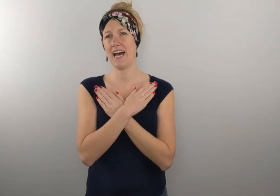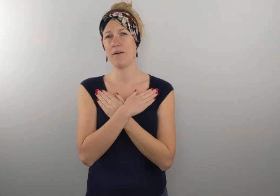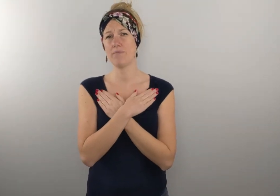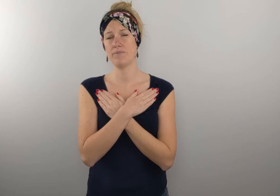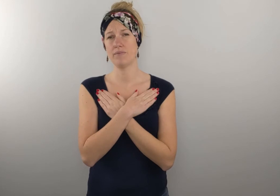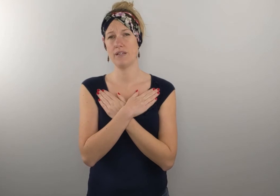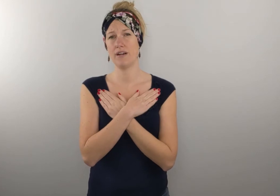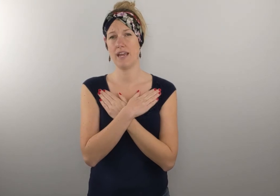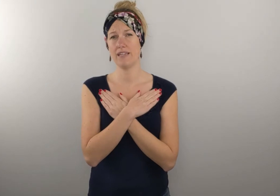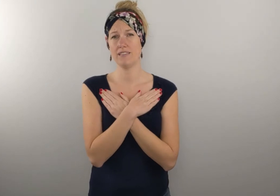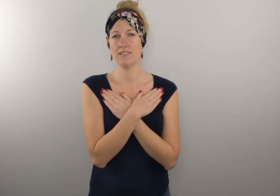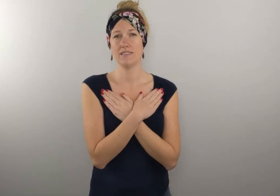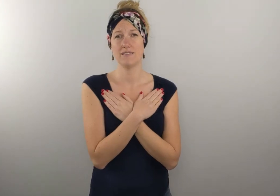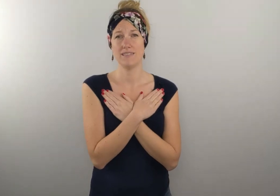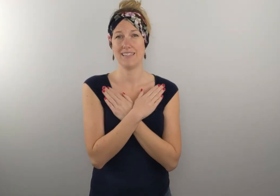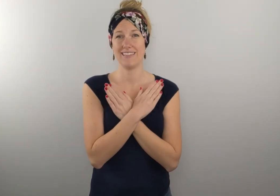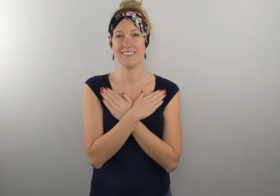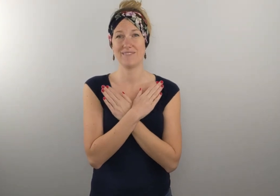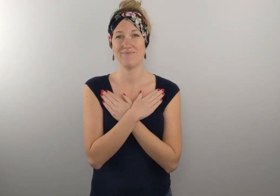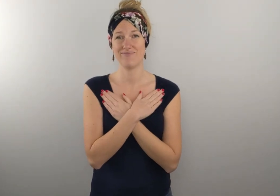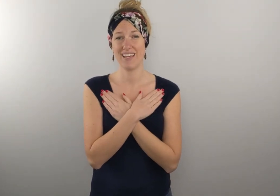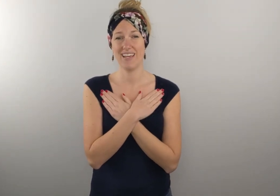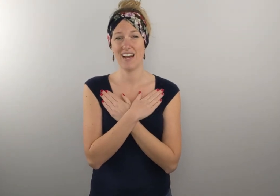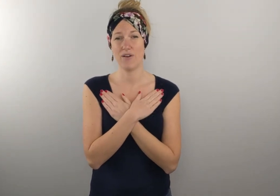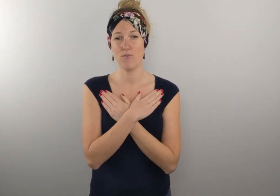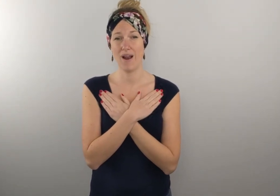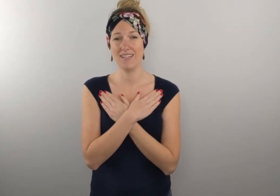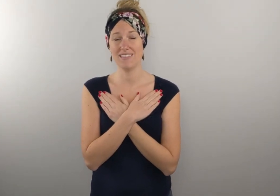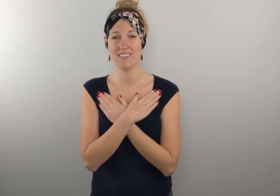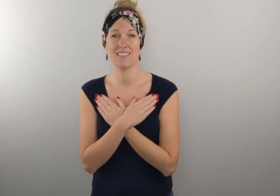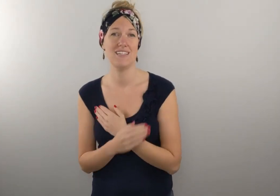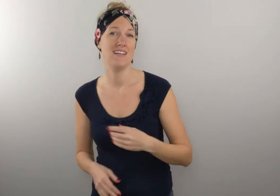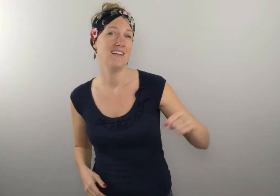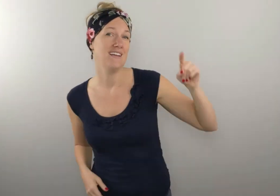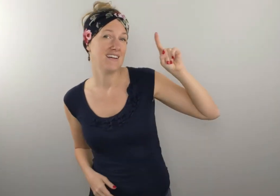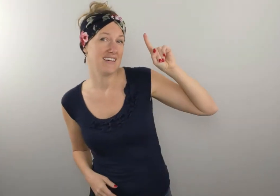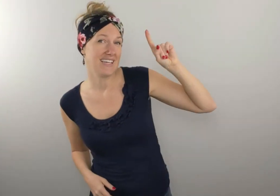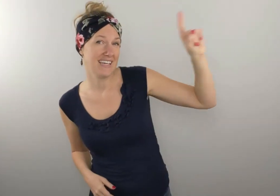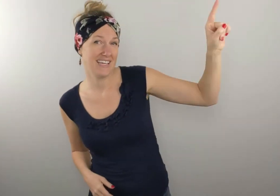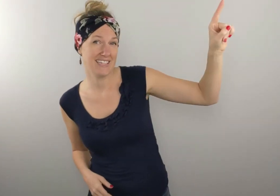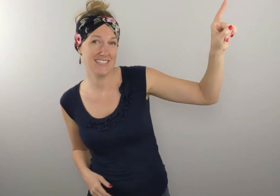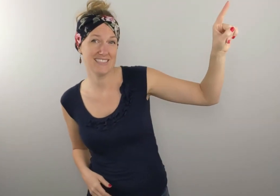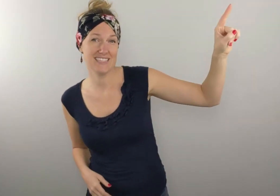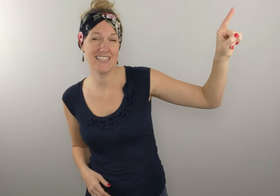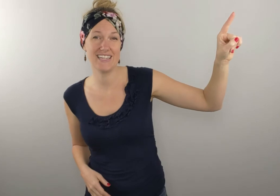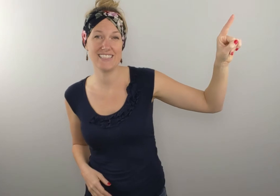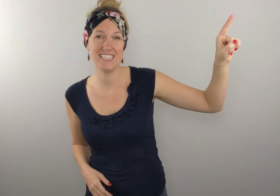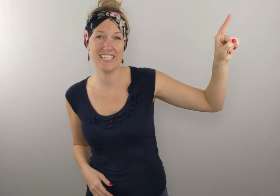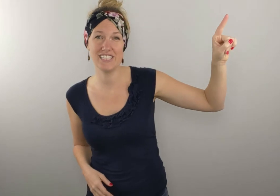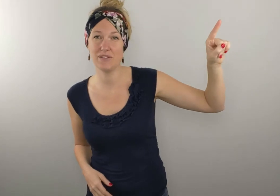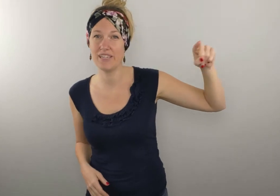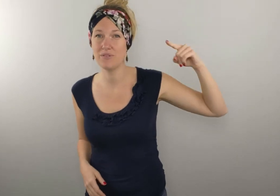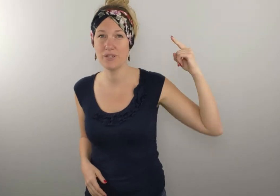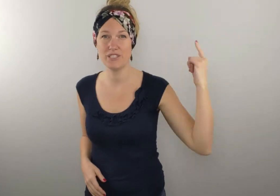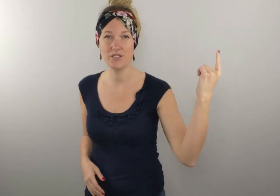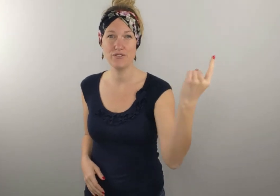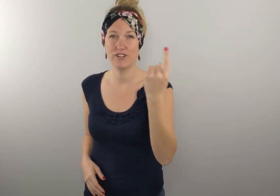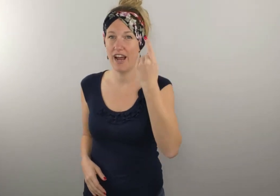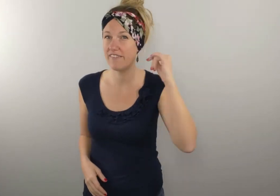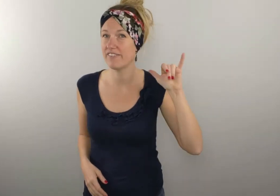tap your hands like this. Okay, I rest on his, and then unchanging grace, we're gonna do